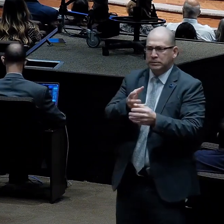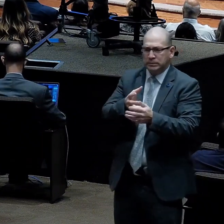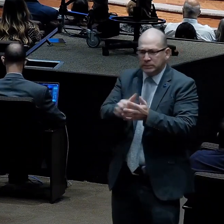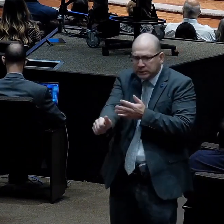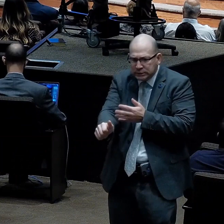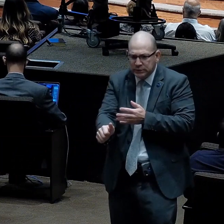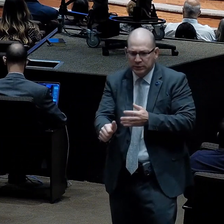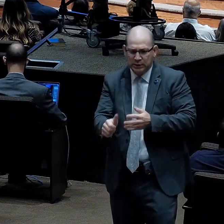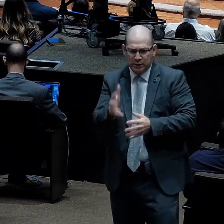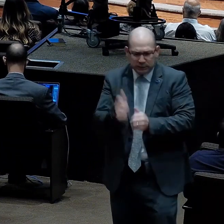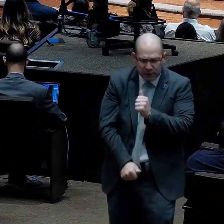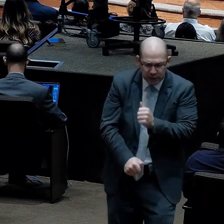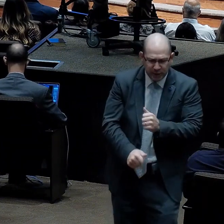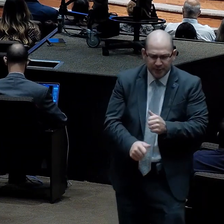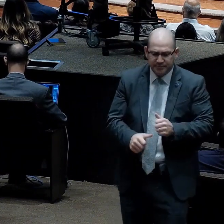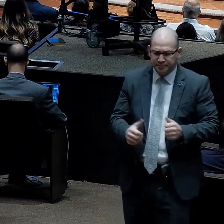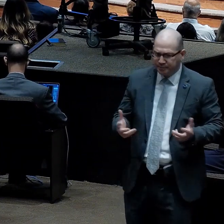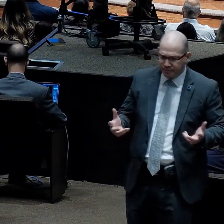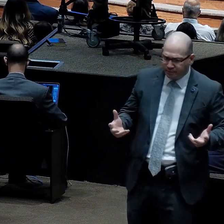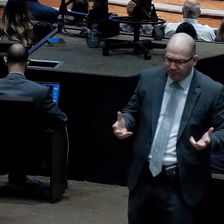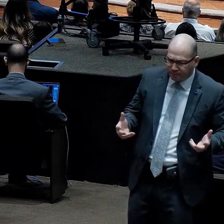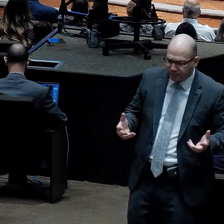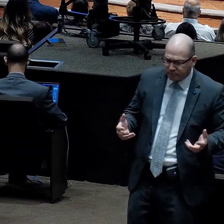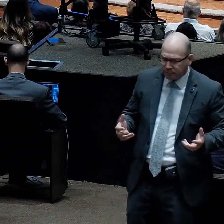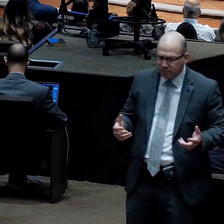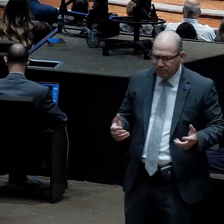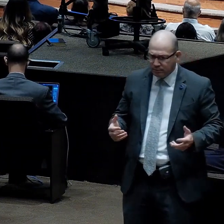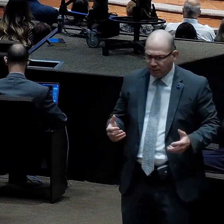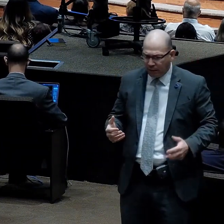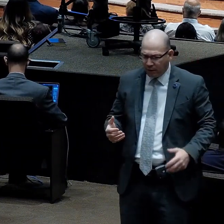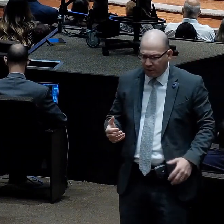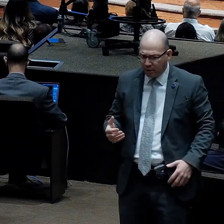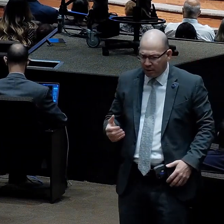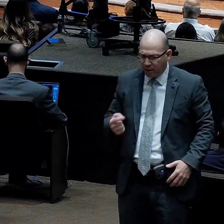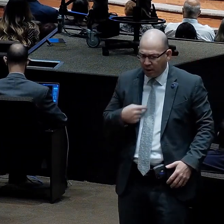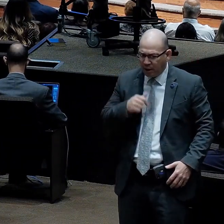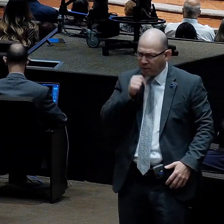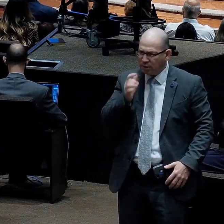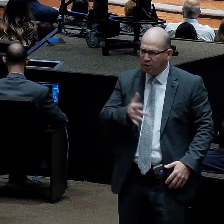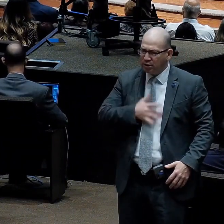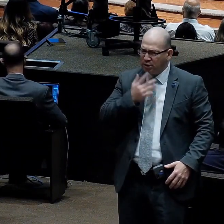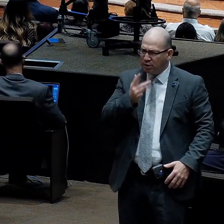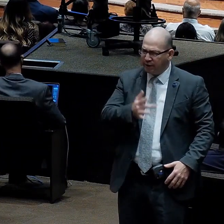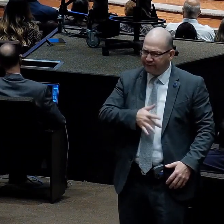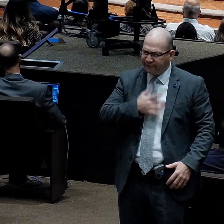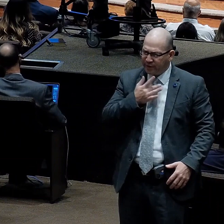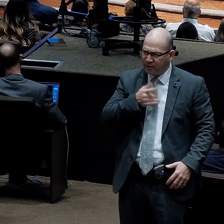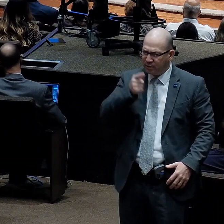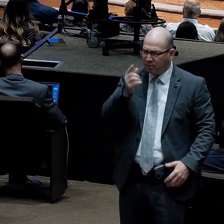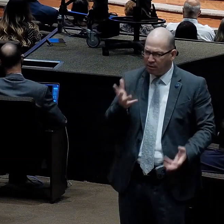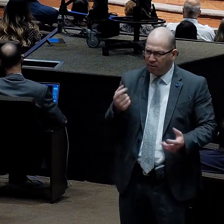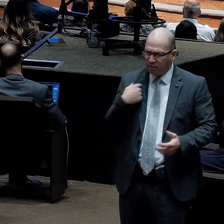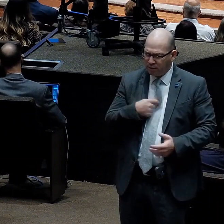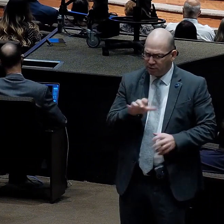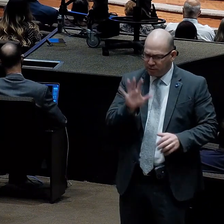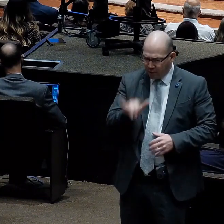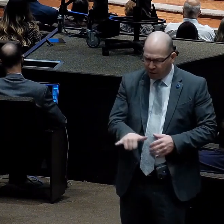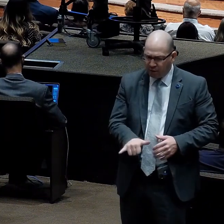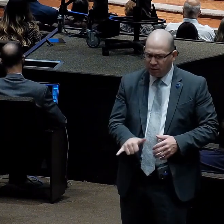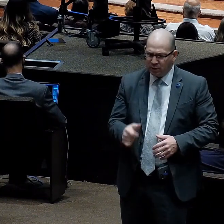though I understand justice and have no mercy, but I wasn't feeling the same leading at the moment. was leading a conference. I was busy.